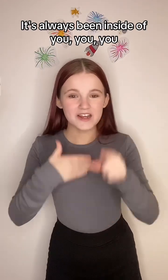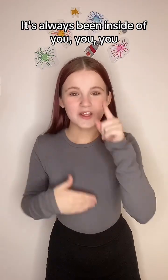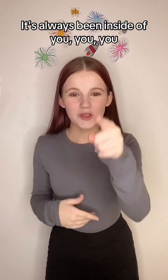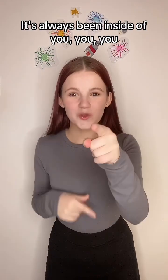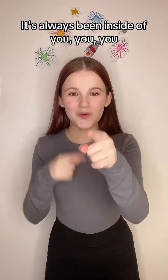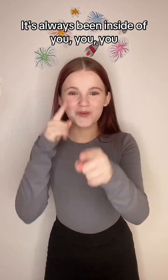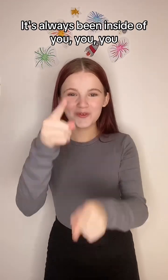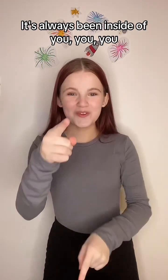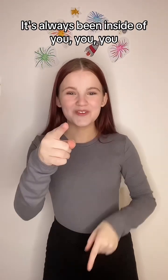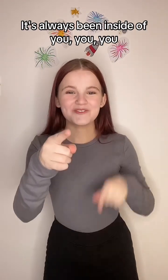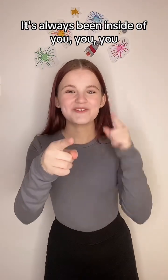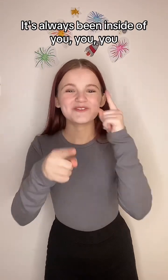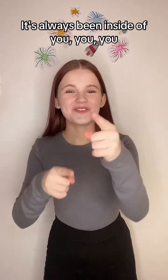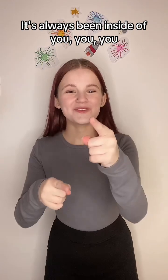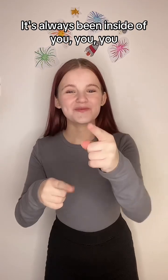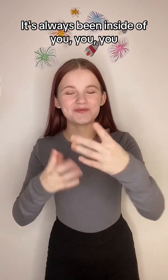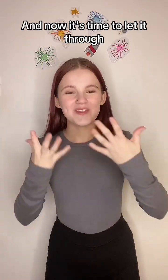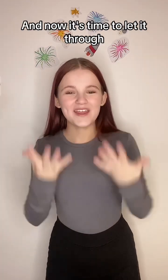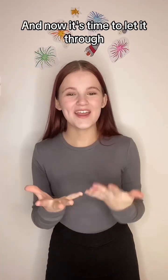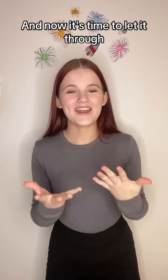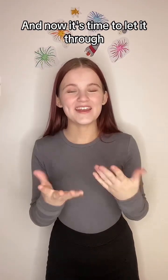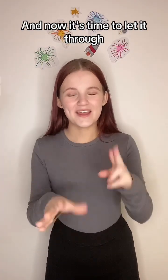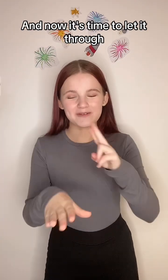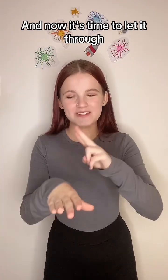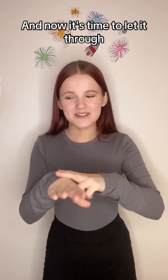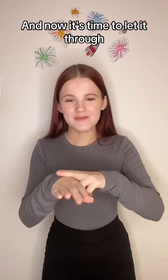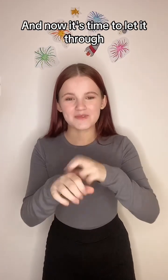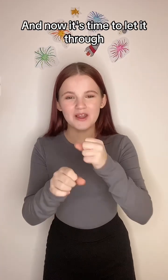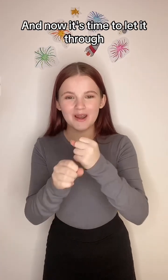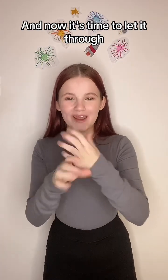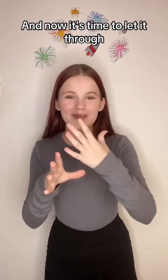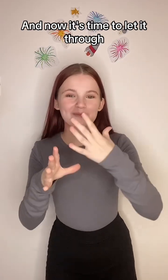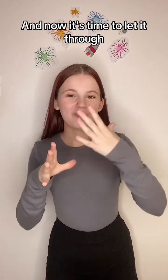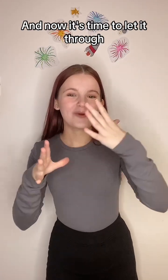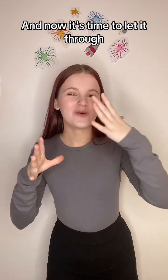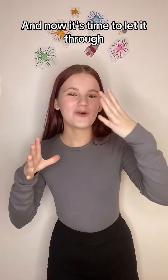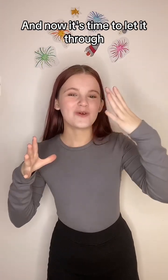of you. You you you. And now it's time to do. let it through.